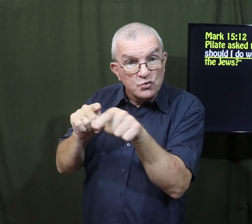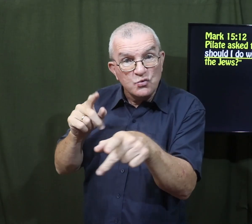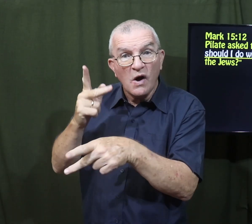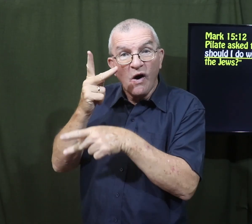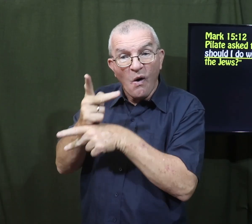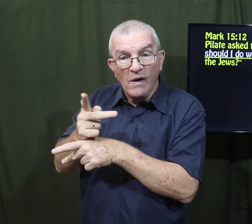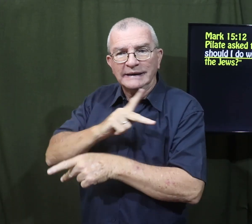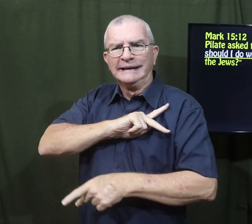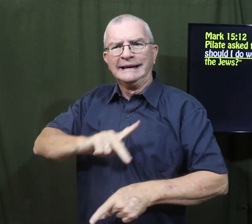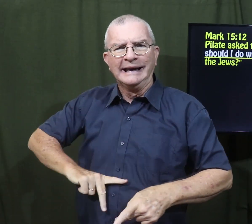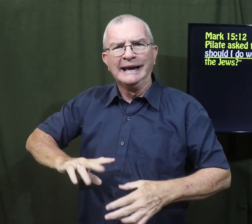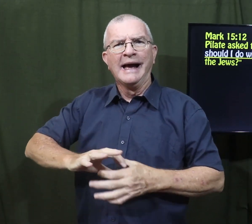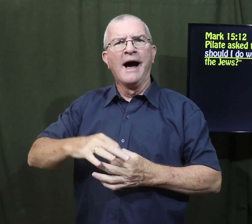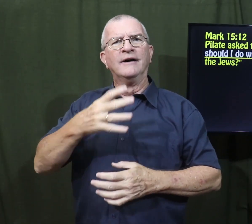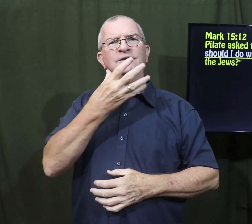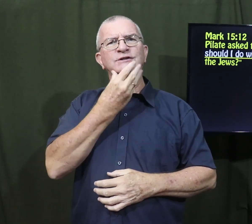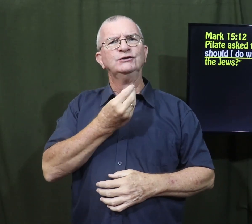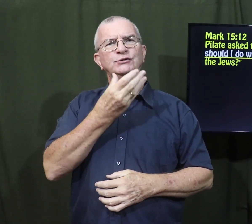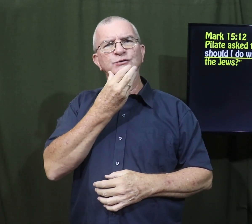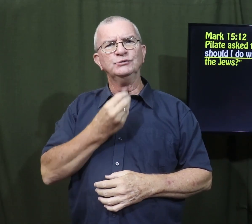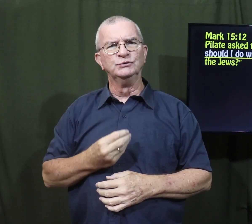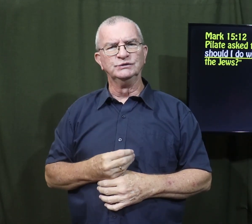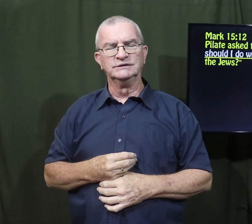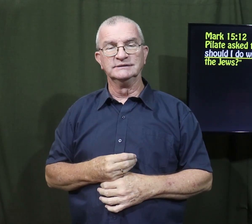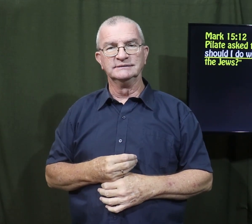that you call the King of the Jews?